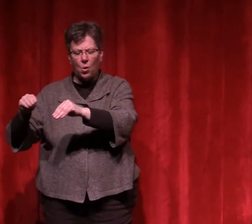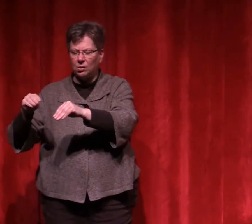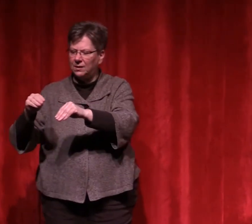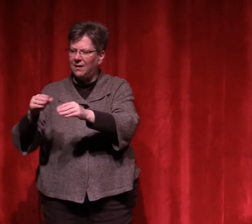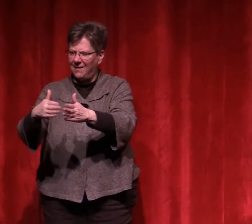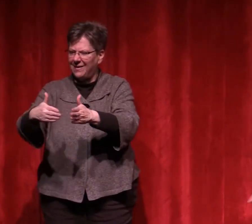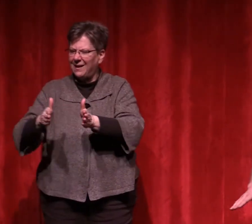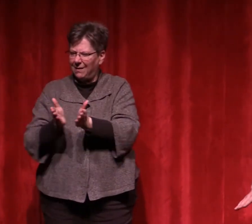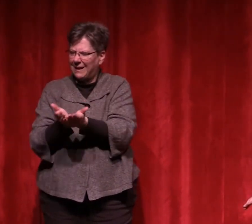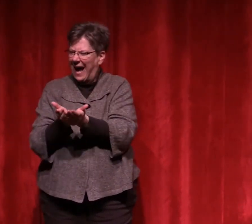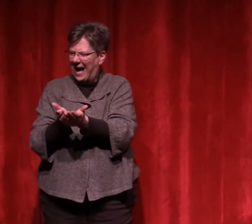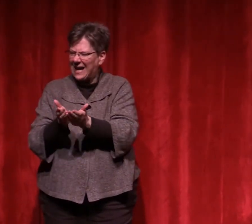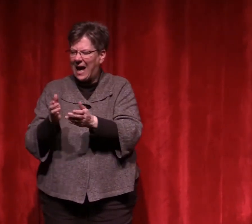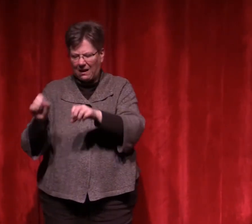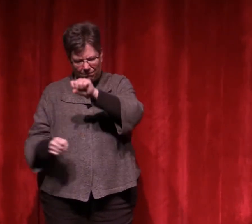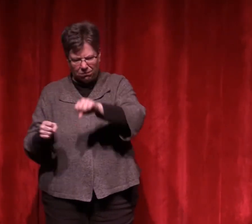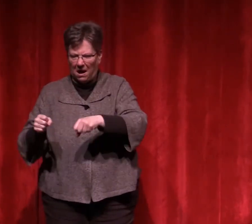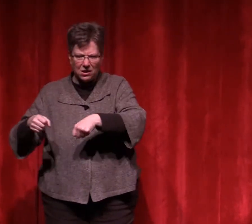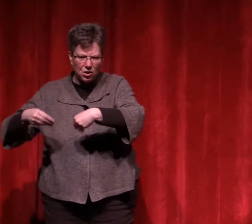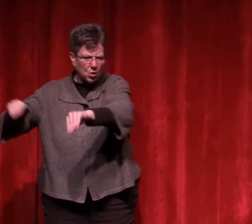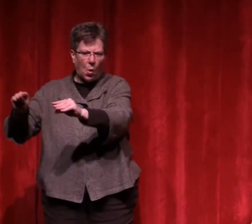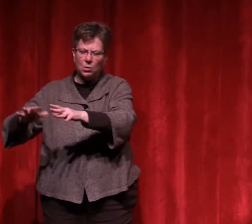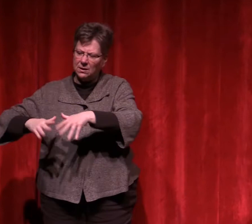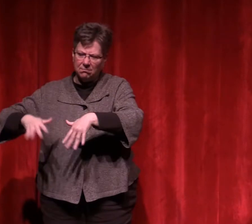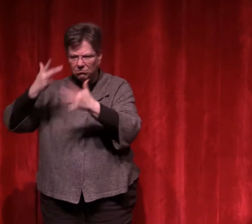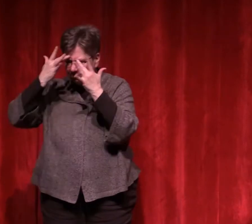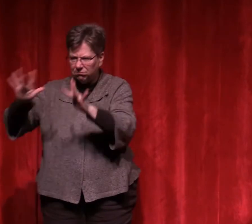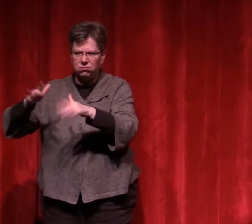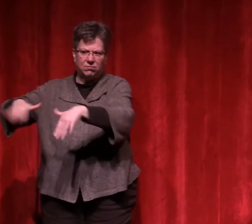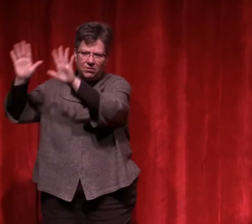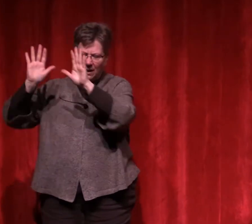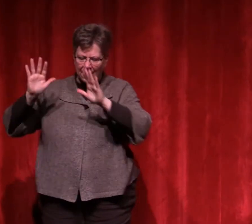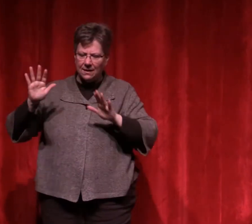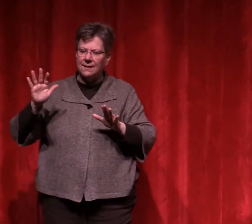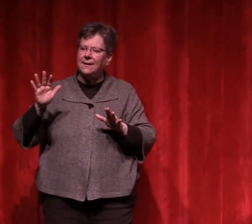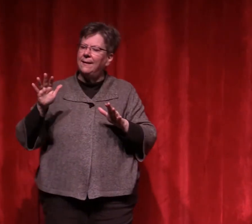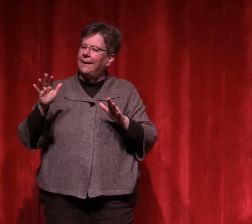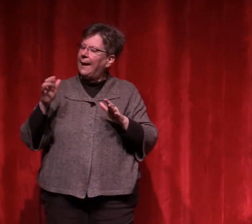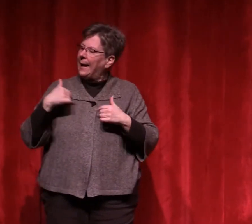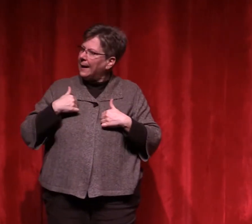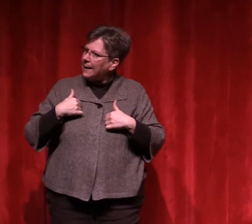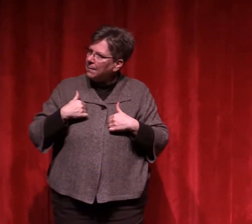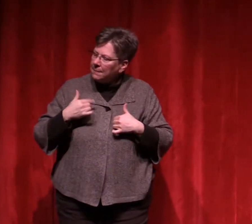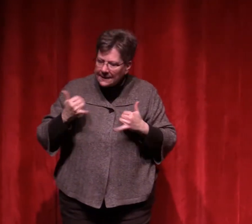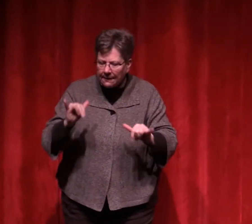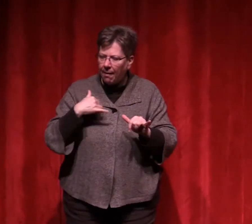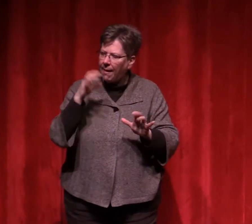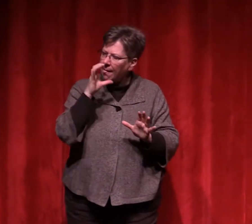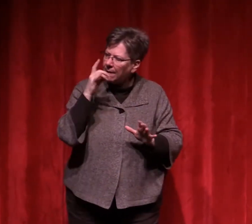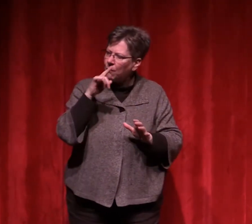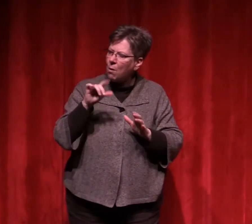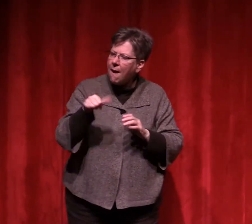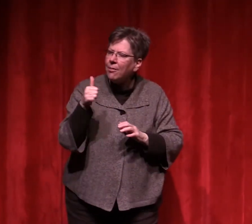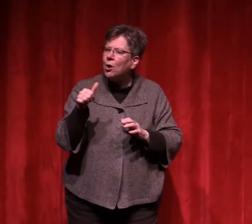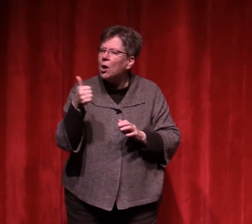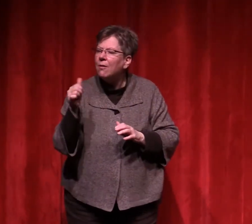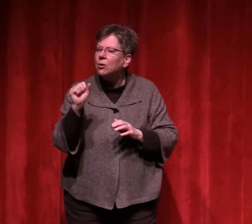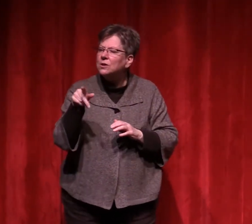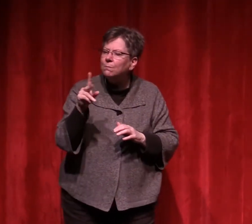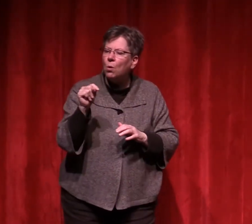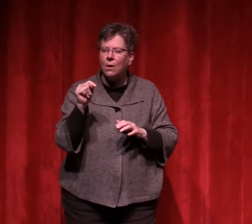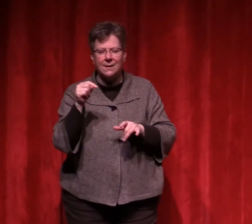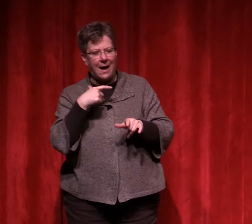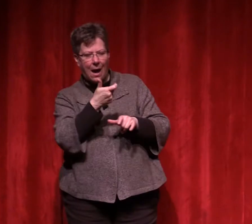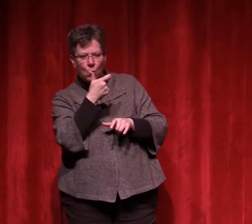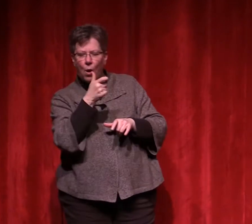anyway, the struggle for new sports continued, and we kept watching all these UFC fights and everything, and I'm